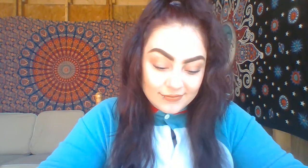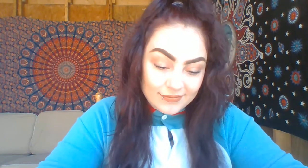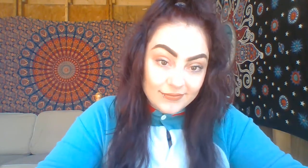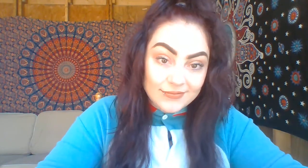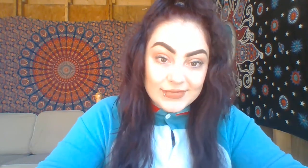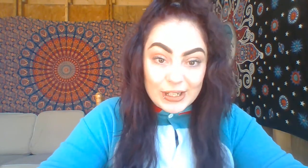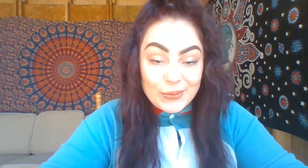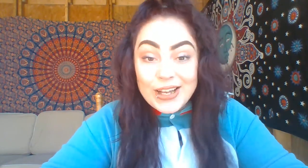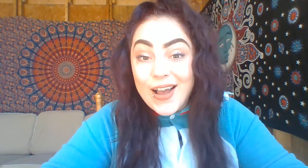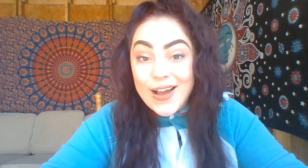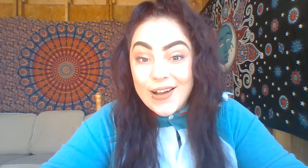Here we go.